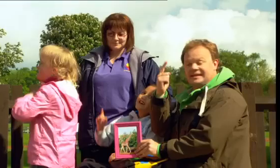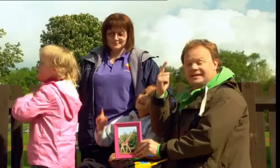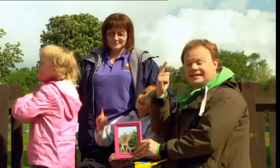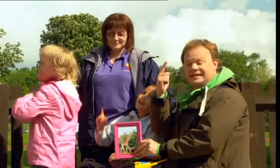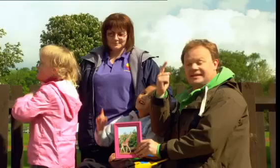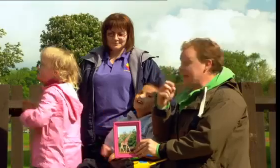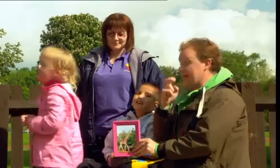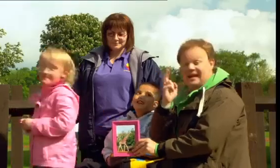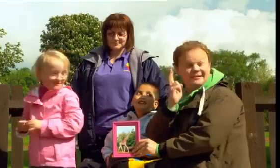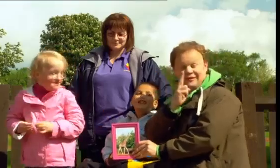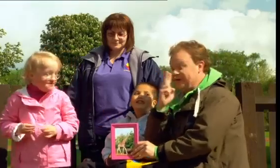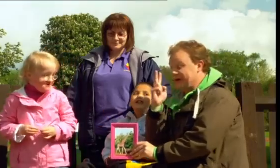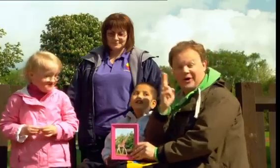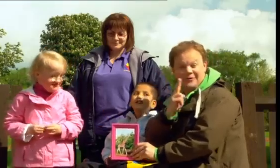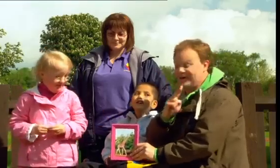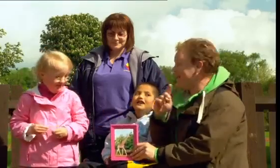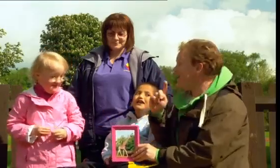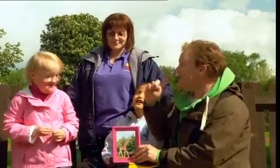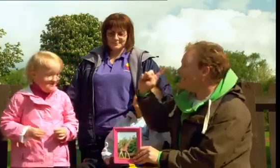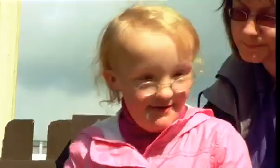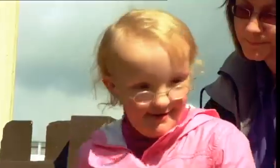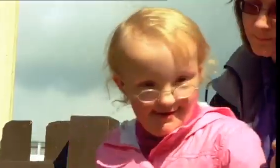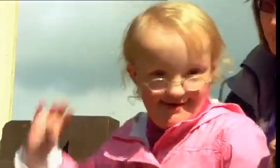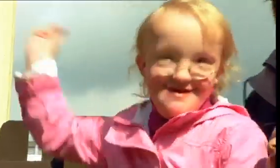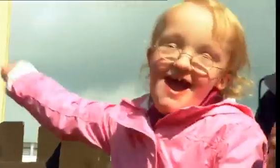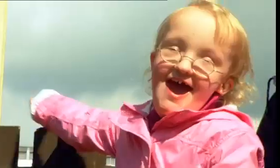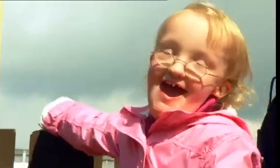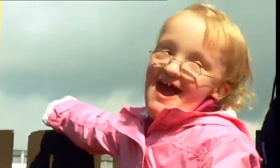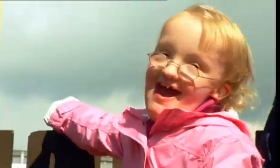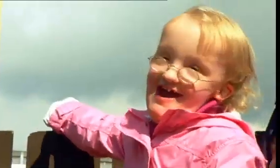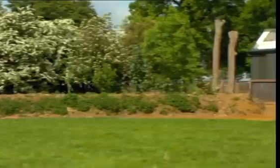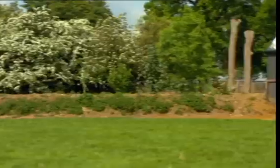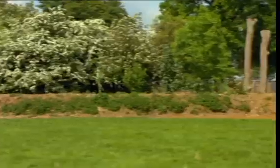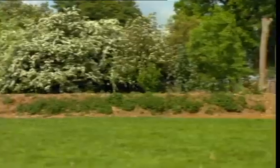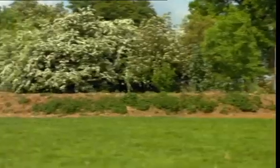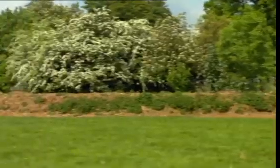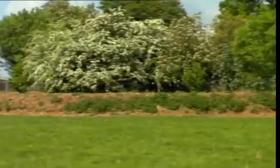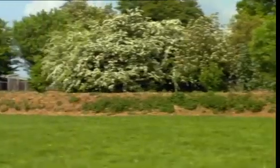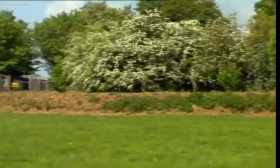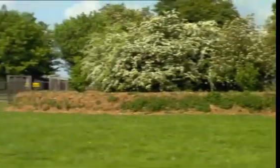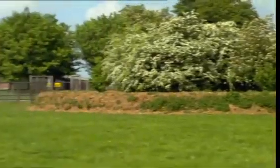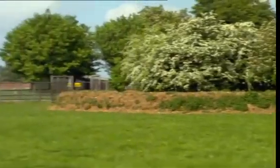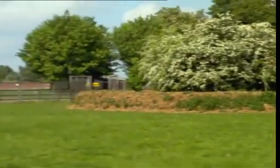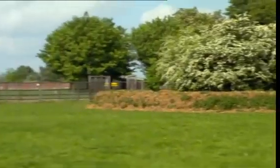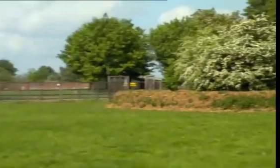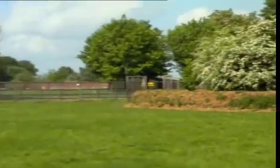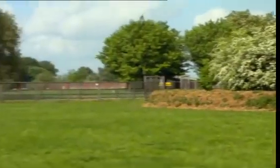That's a great idea. Let's look over there. Where's the giraffe? It's somewhere